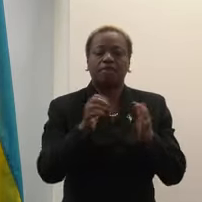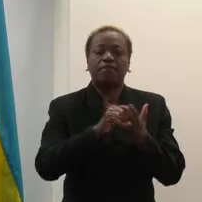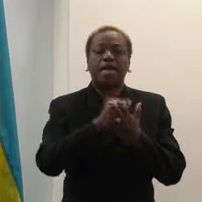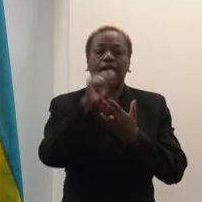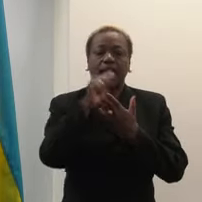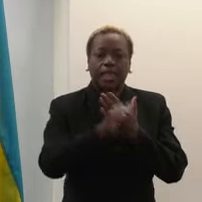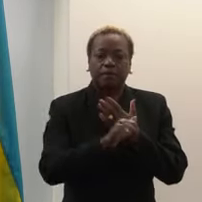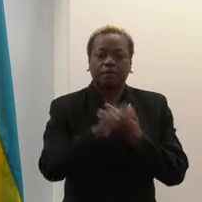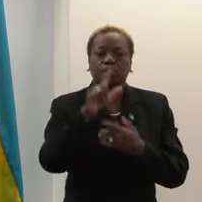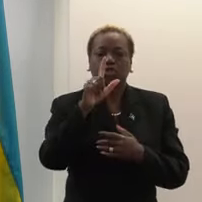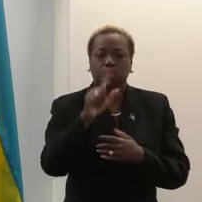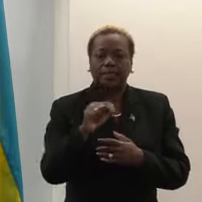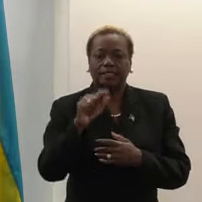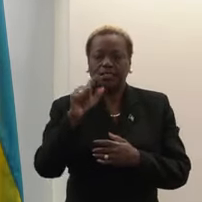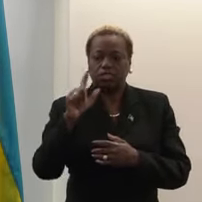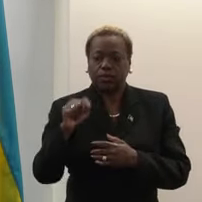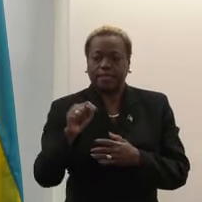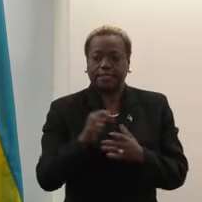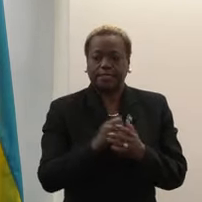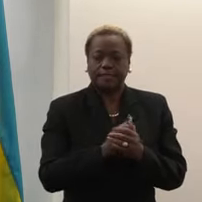April 2020.